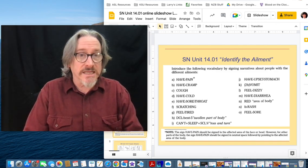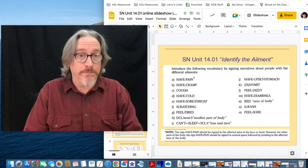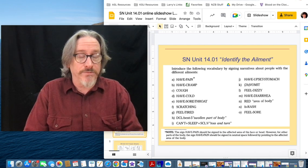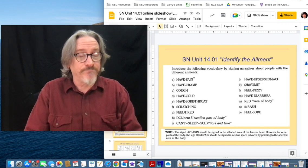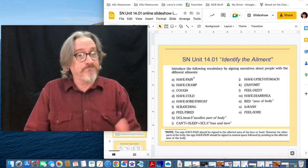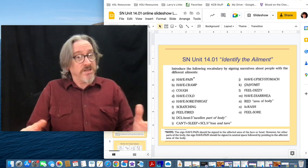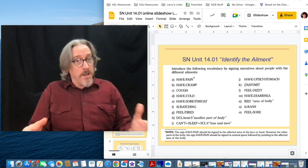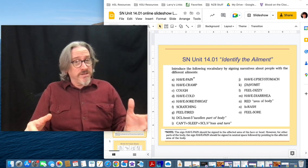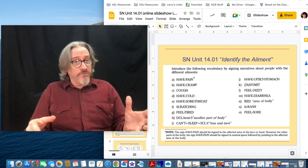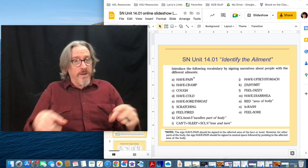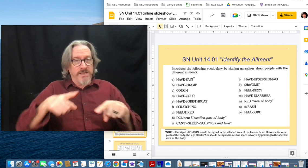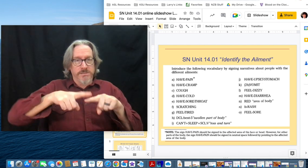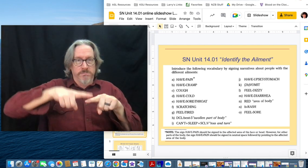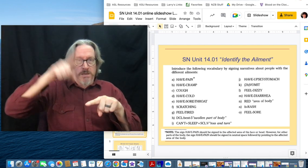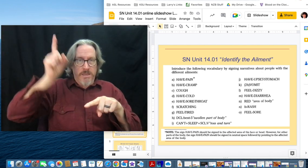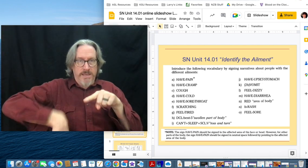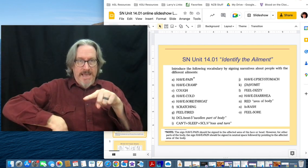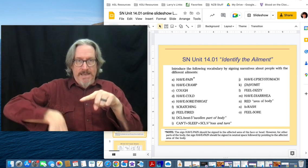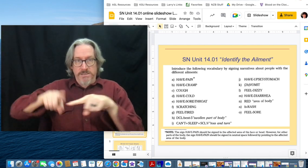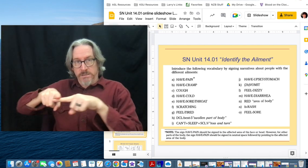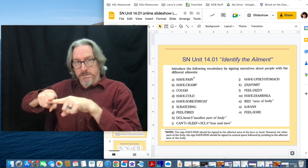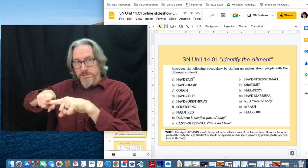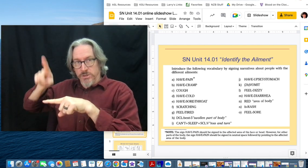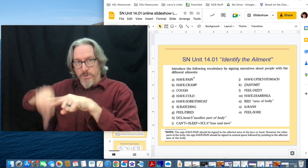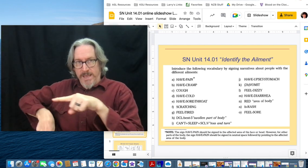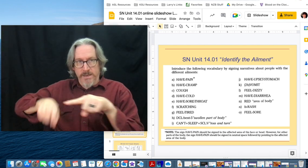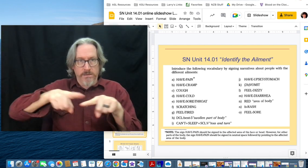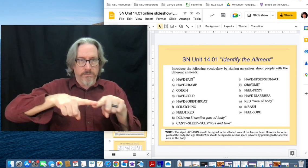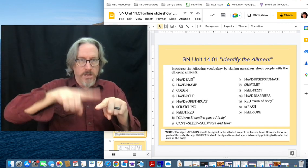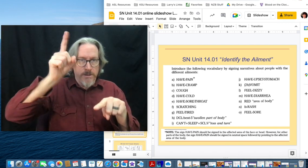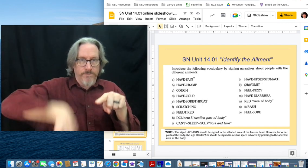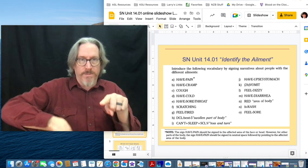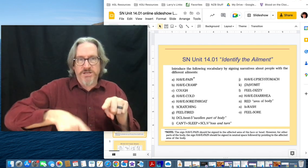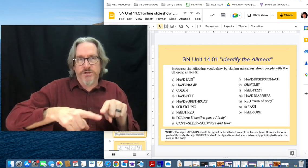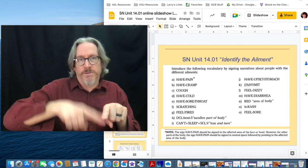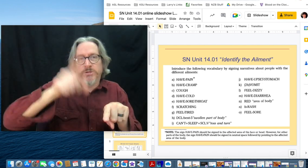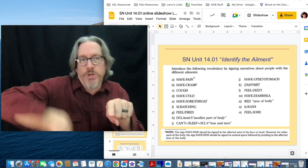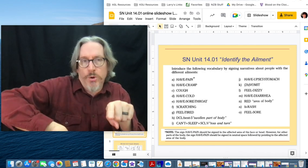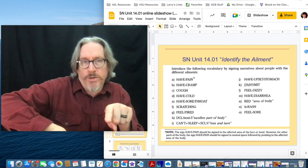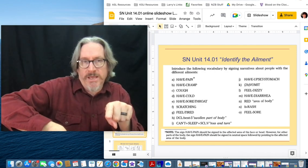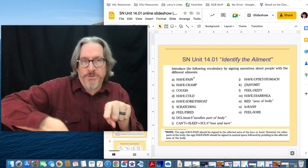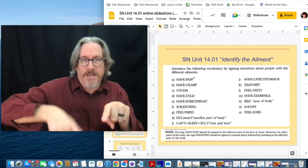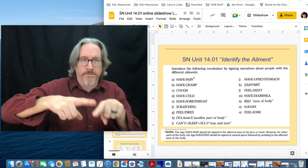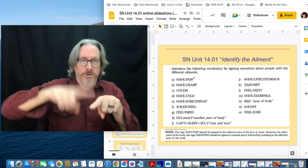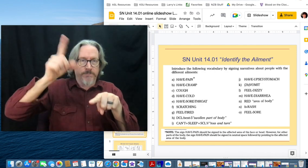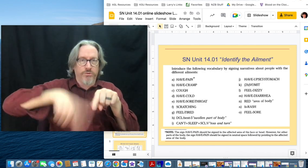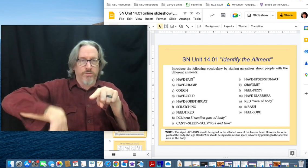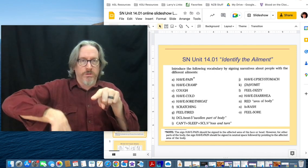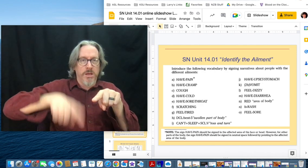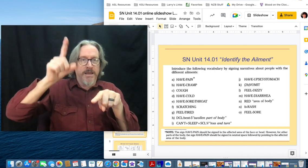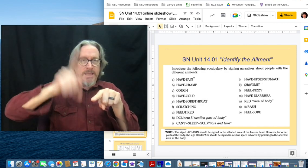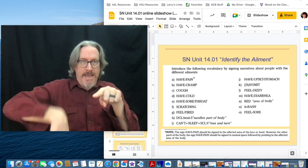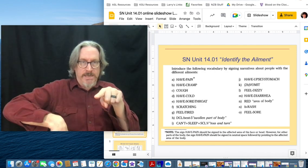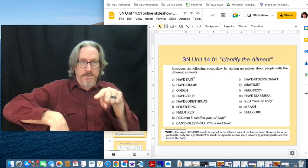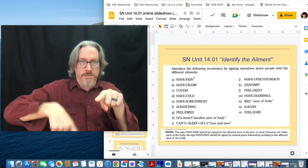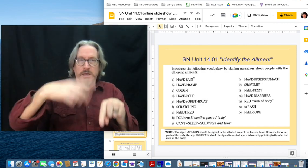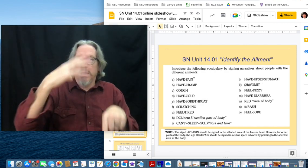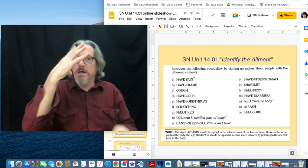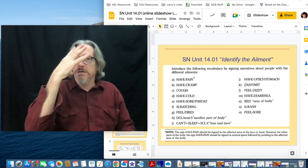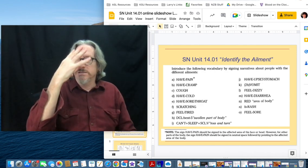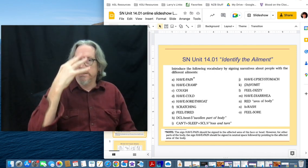Can't sleep. Couple different ways. Can't. So can't. Imagine yourself. No, can't do that. Right.